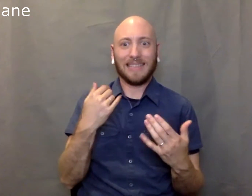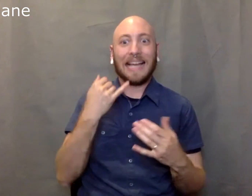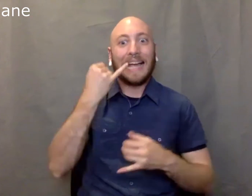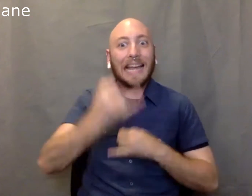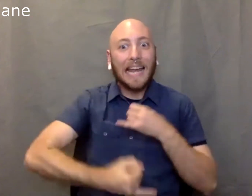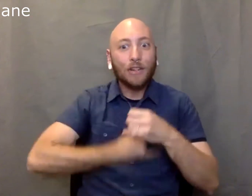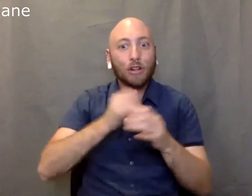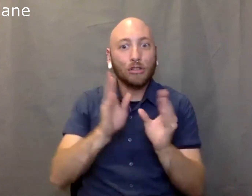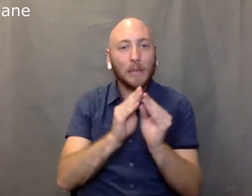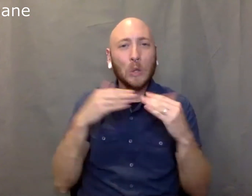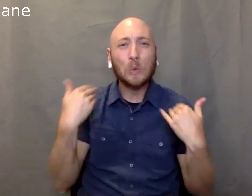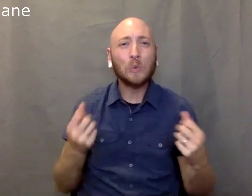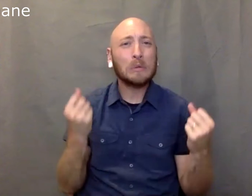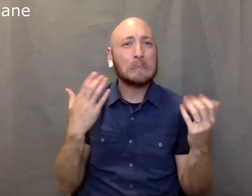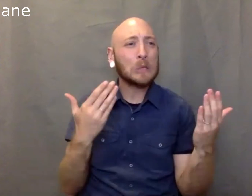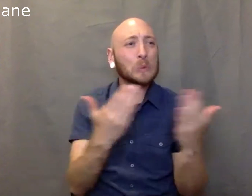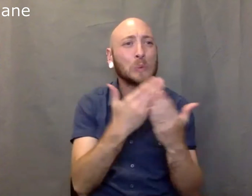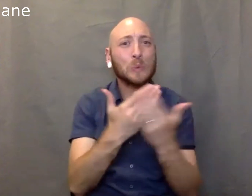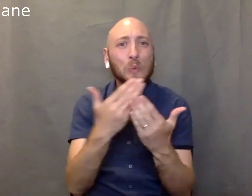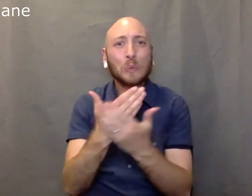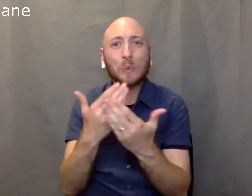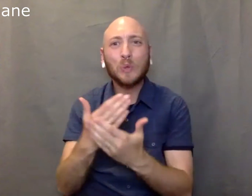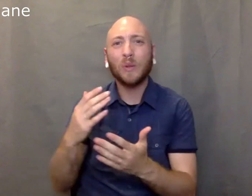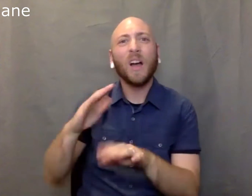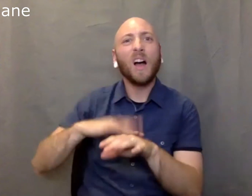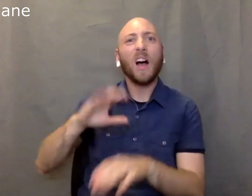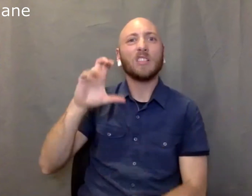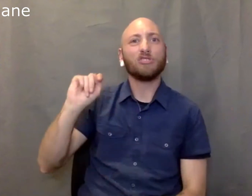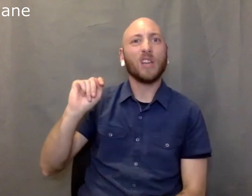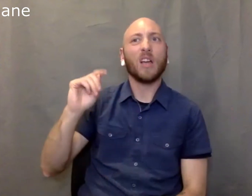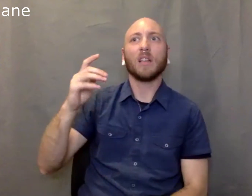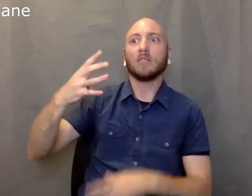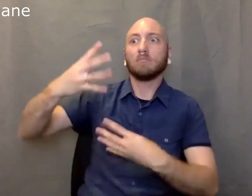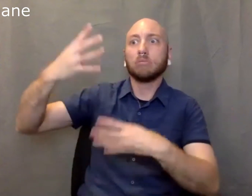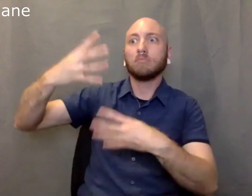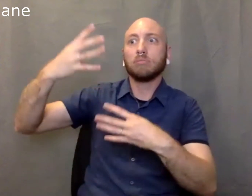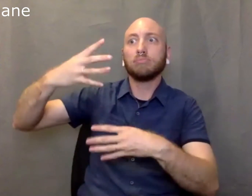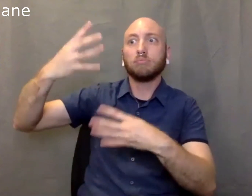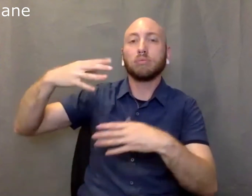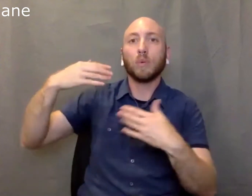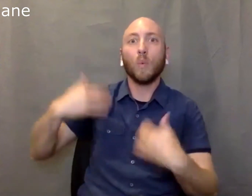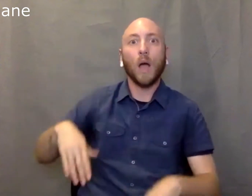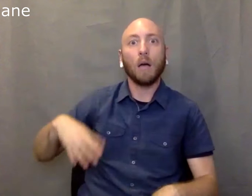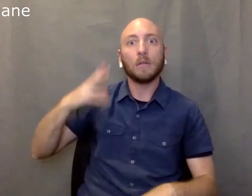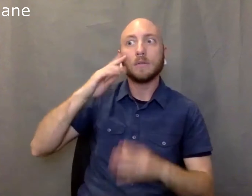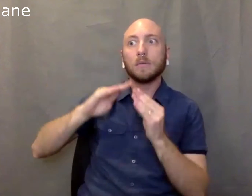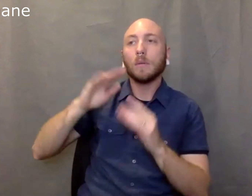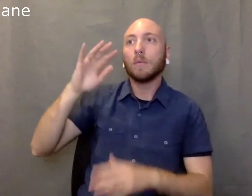so many newcomers, everyone just like listing on that group chat. Like that was like just the way to start this meeting